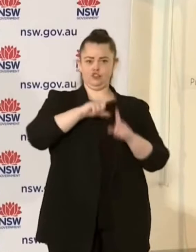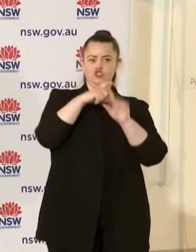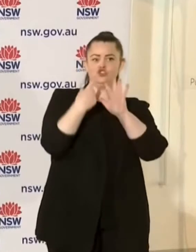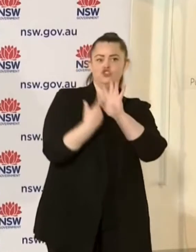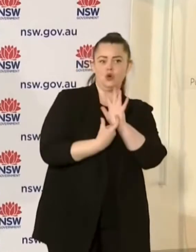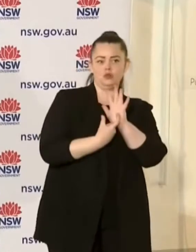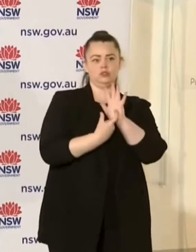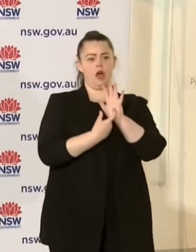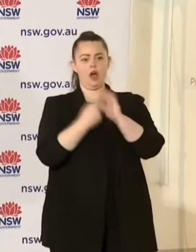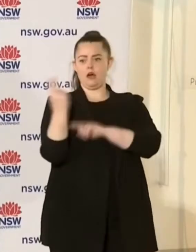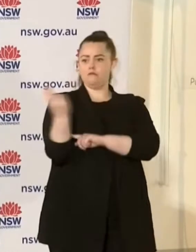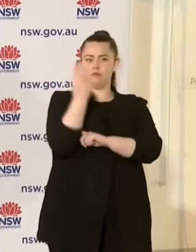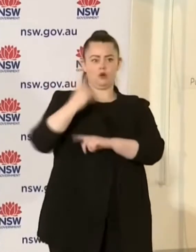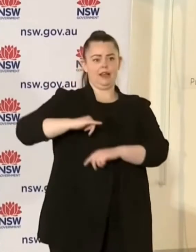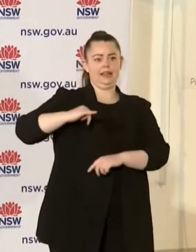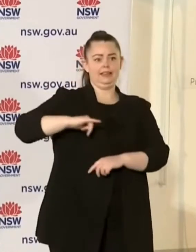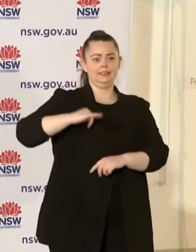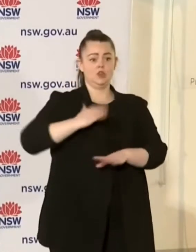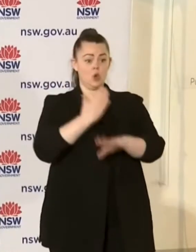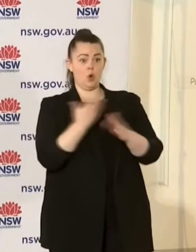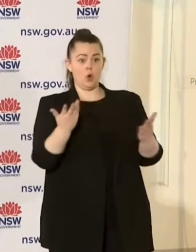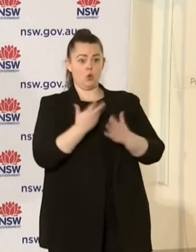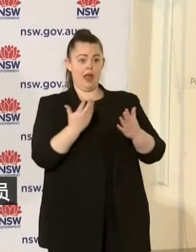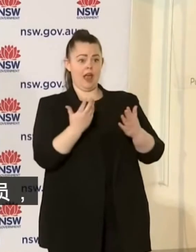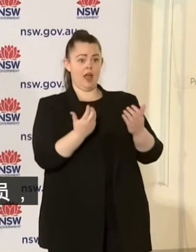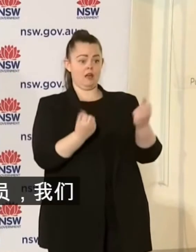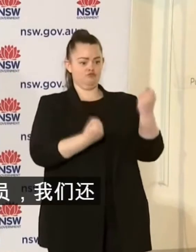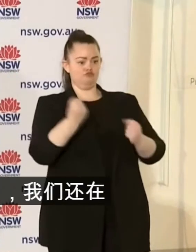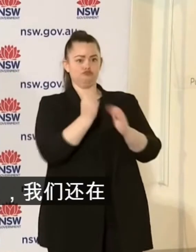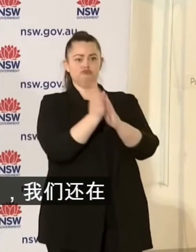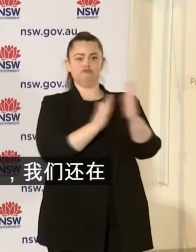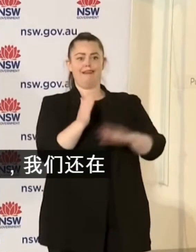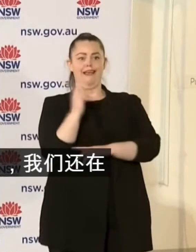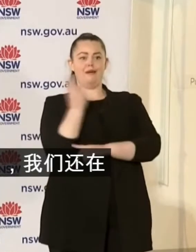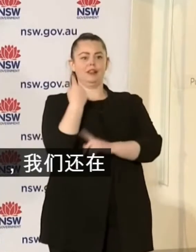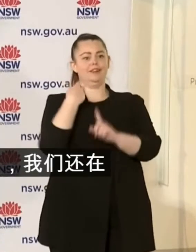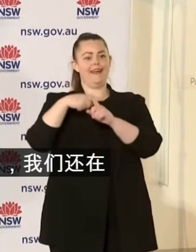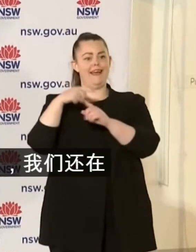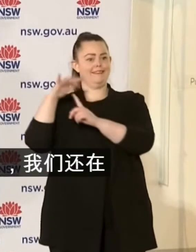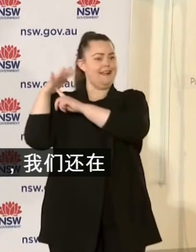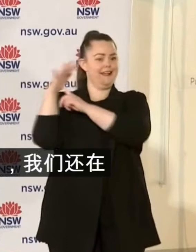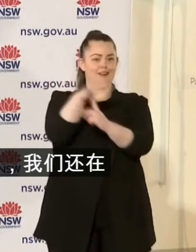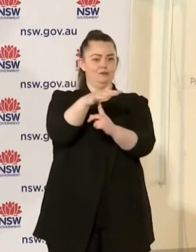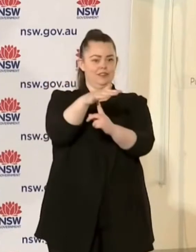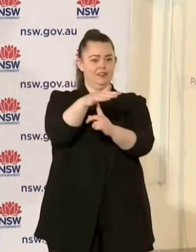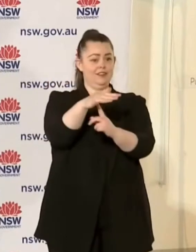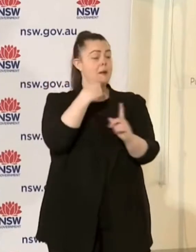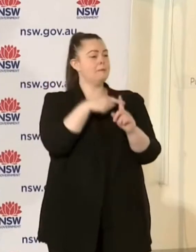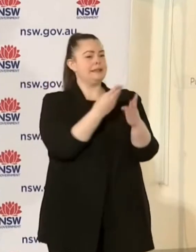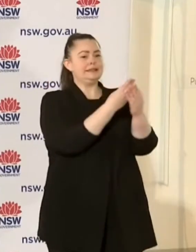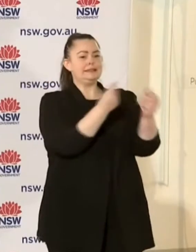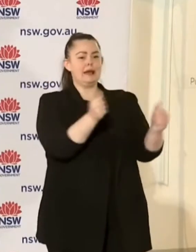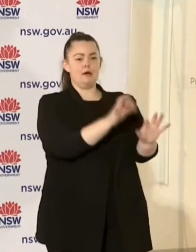road ambulances and helicopters. And we also operate doctor flight nurse teams on fixed-wing